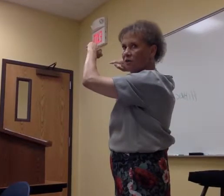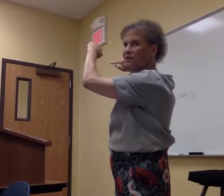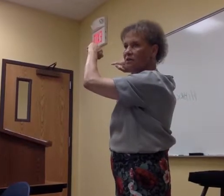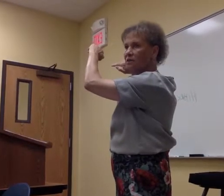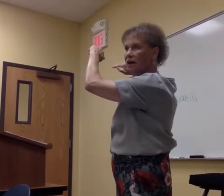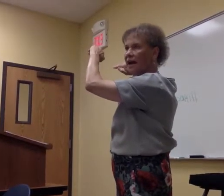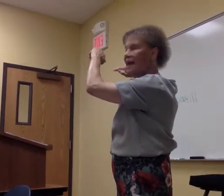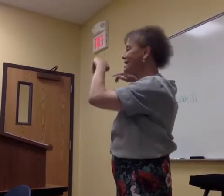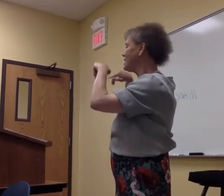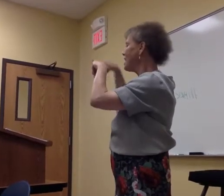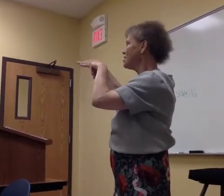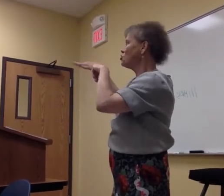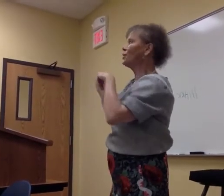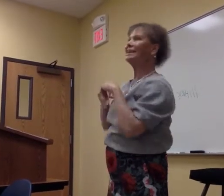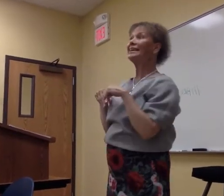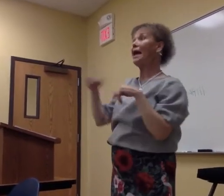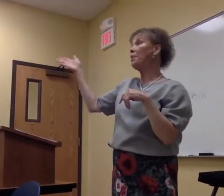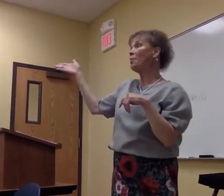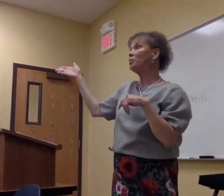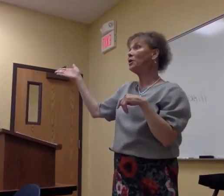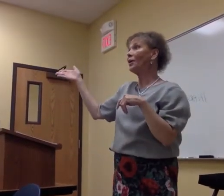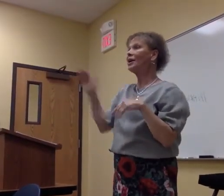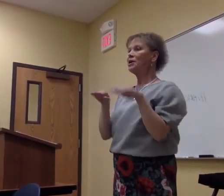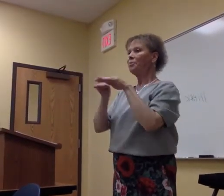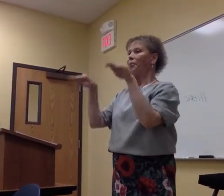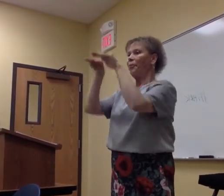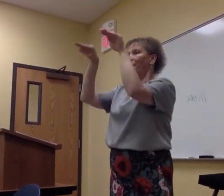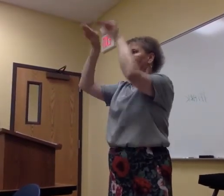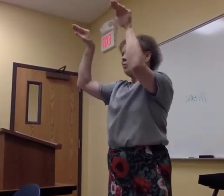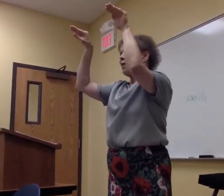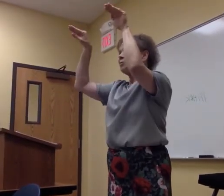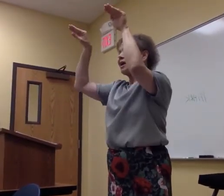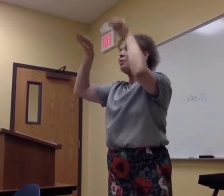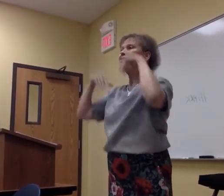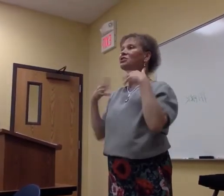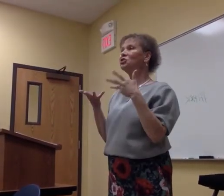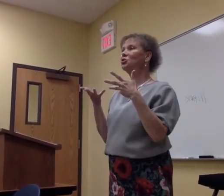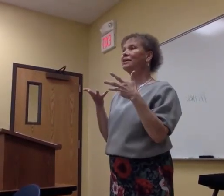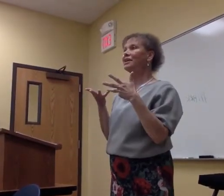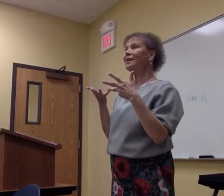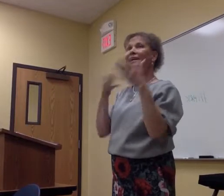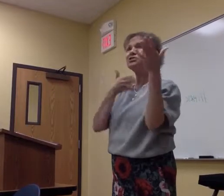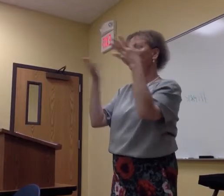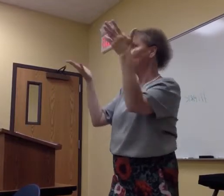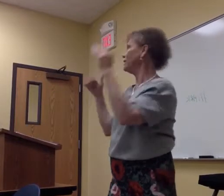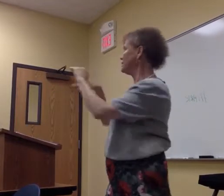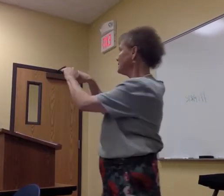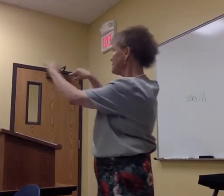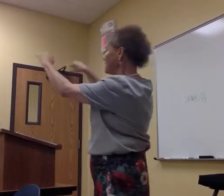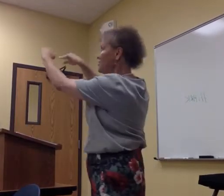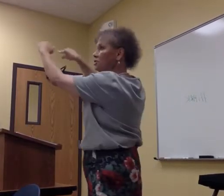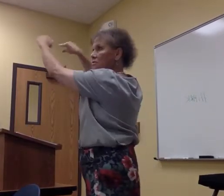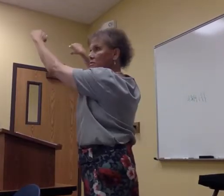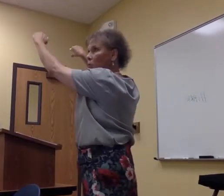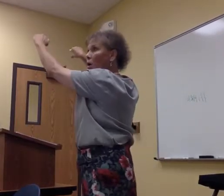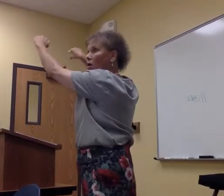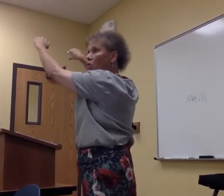Shelves, all right, and you would indicate probably I wouldn't just do it here, I'd show where it is. It's on the wall over